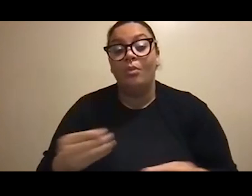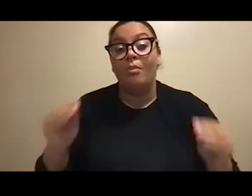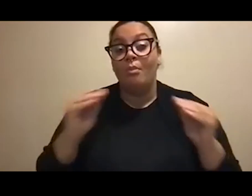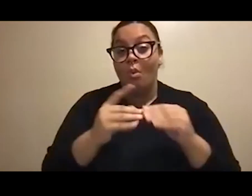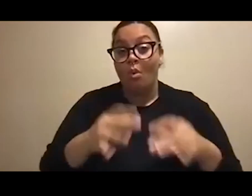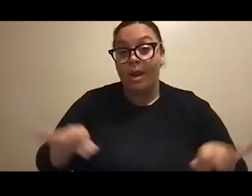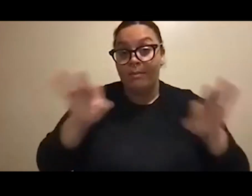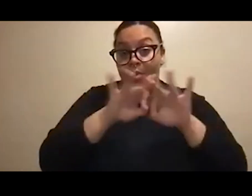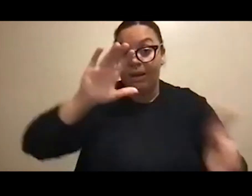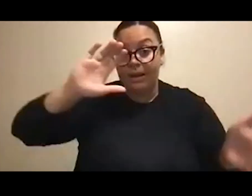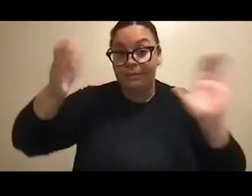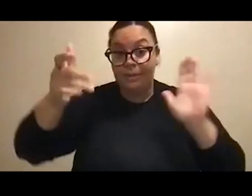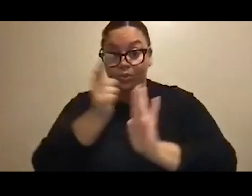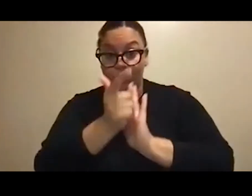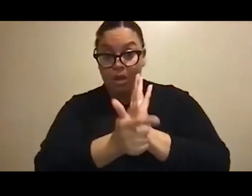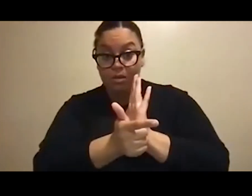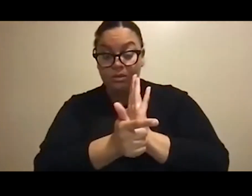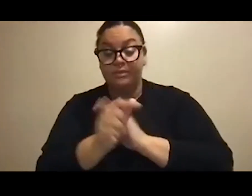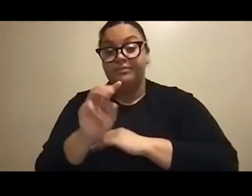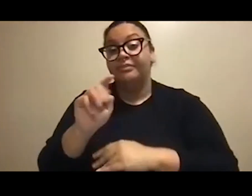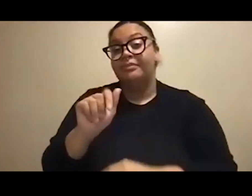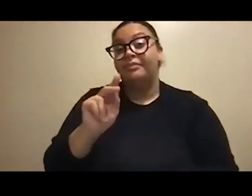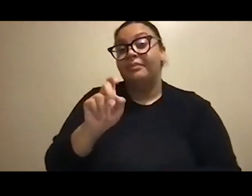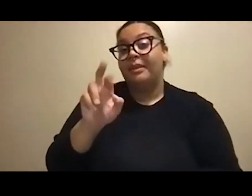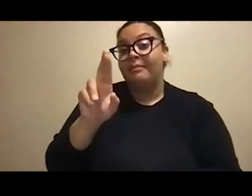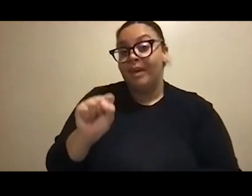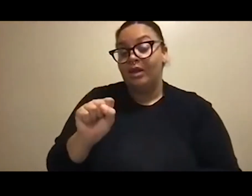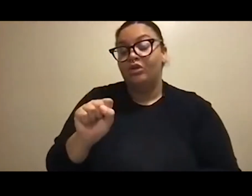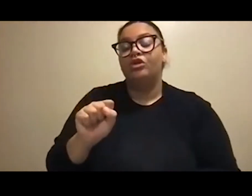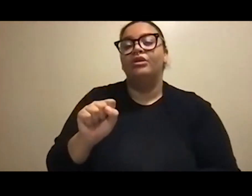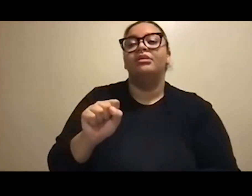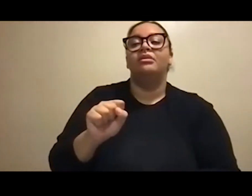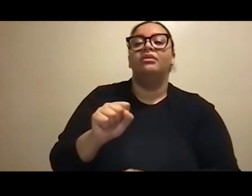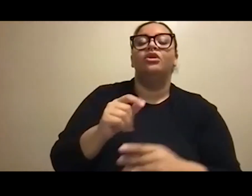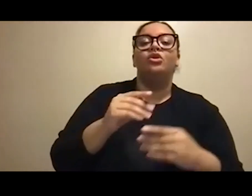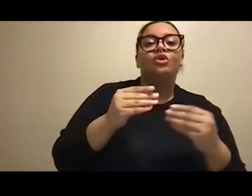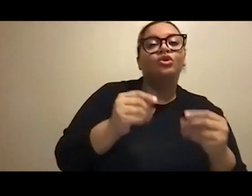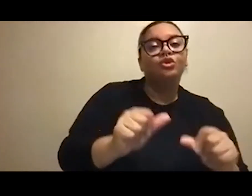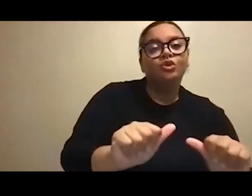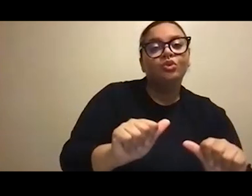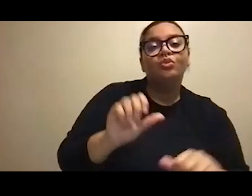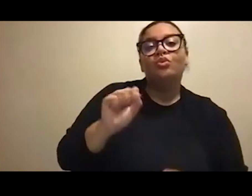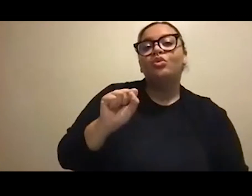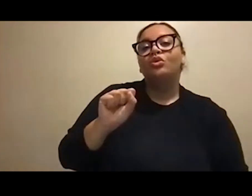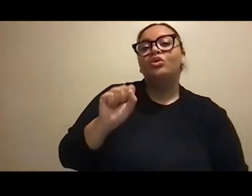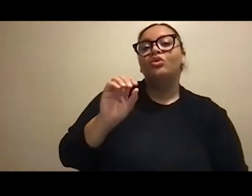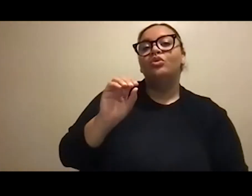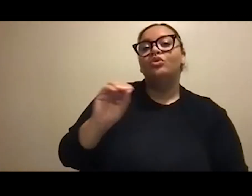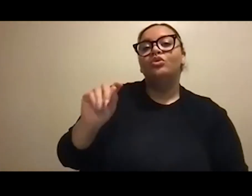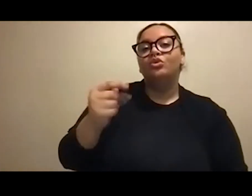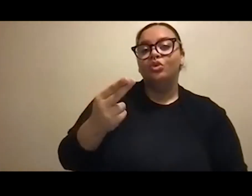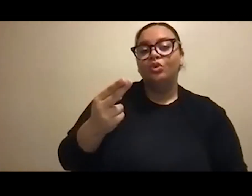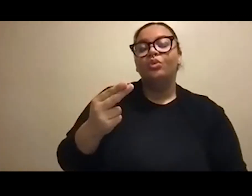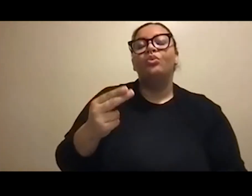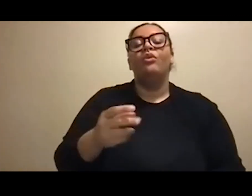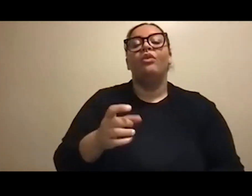laws. Manners are what vex or soothe, corrupt or purify, exalt or